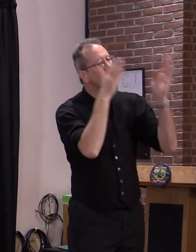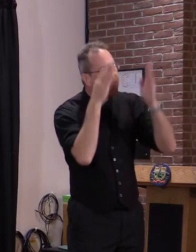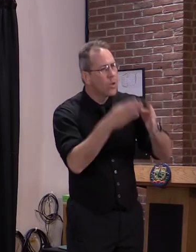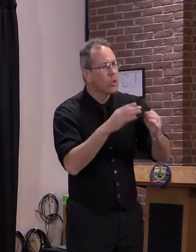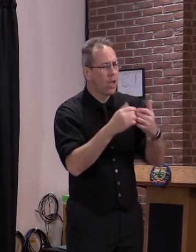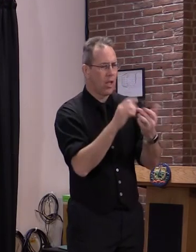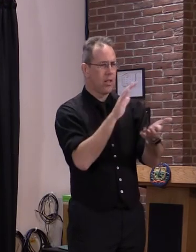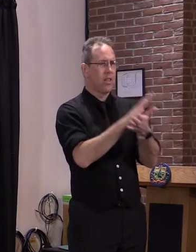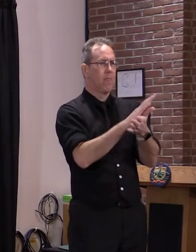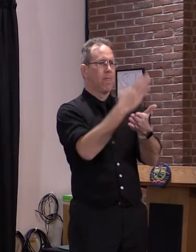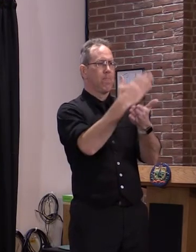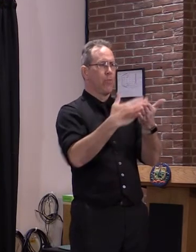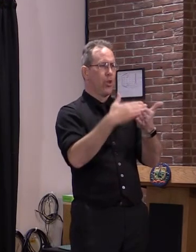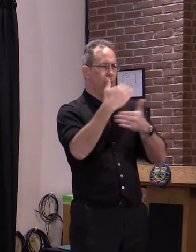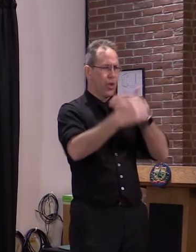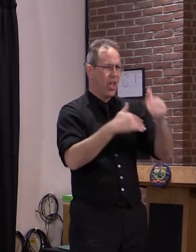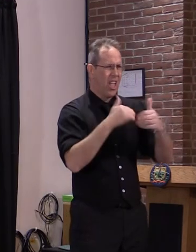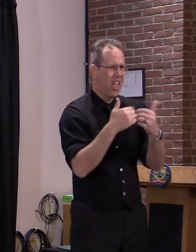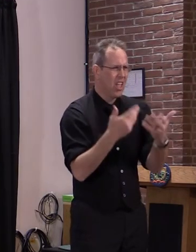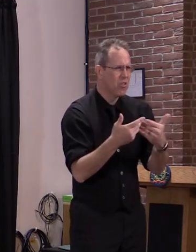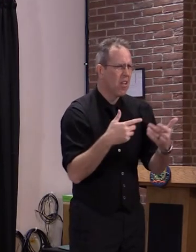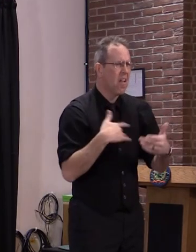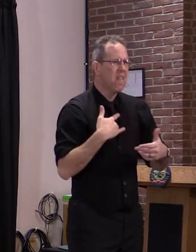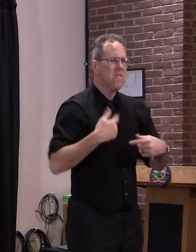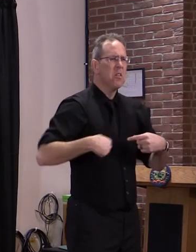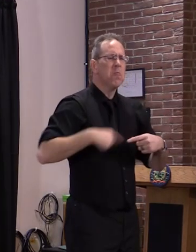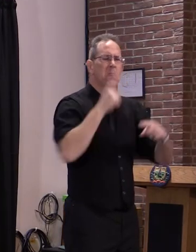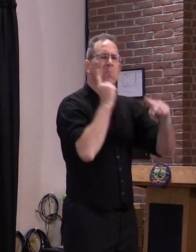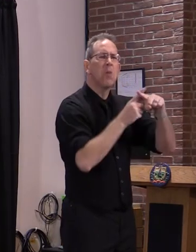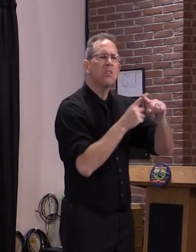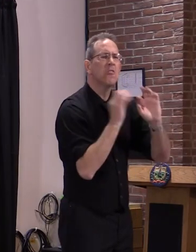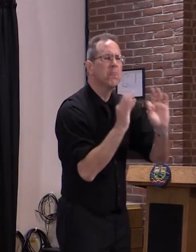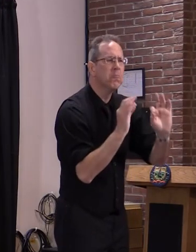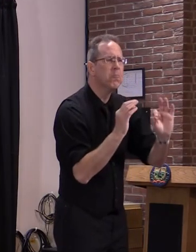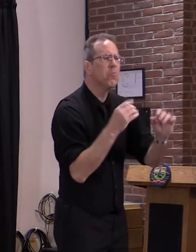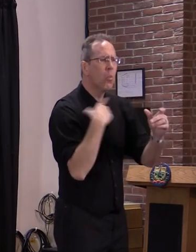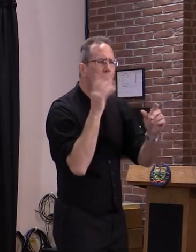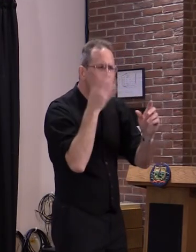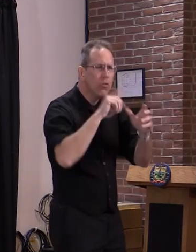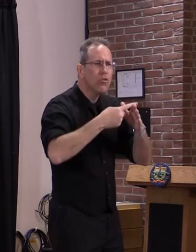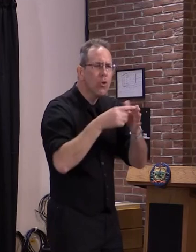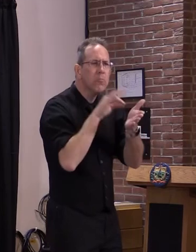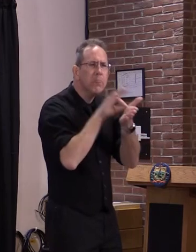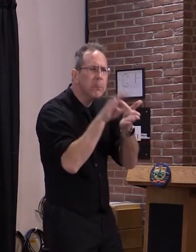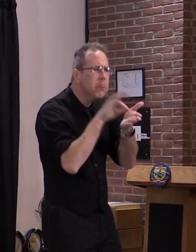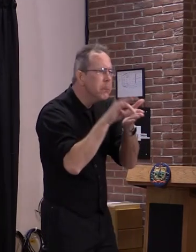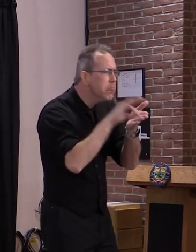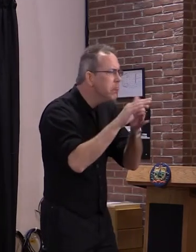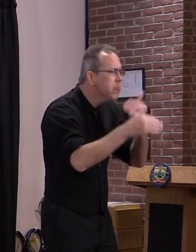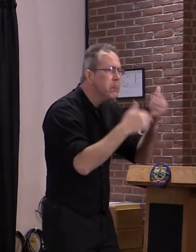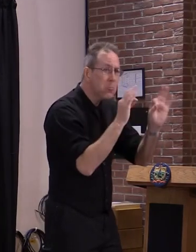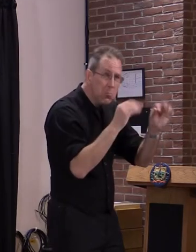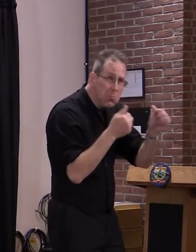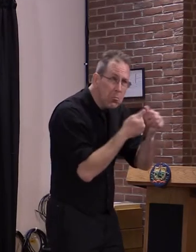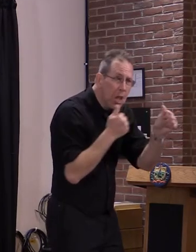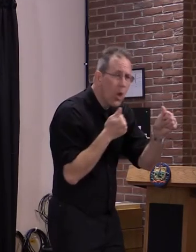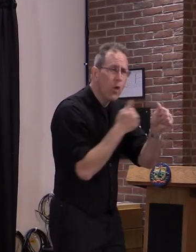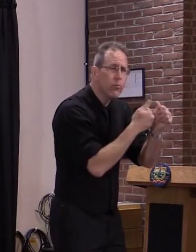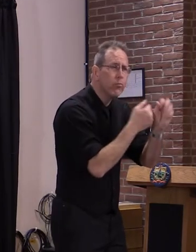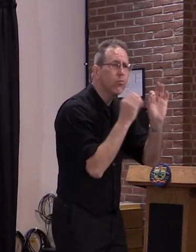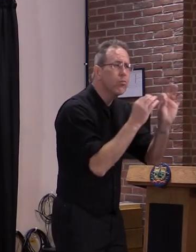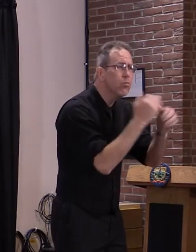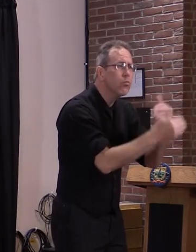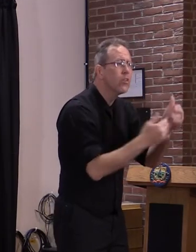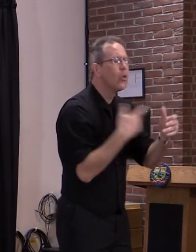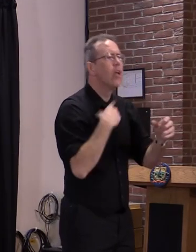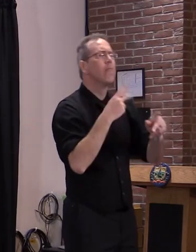optimistic that we'll be able to do that. It's a question of how best to manage, again, the sort of balance between providing those